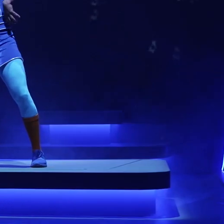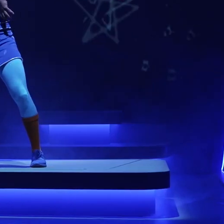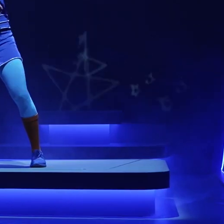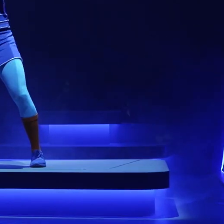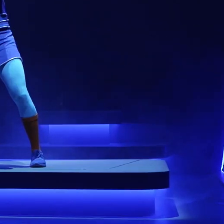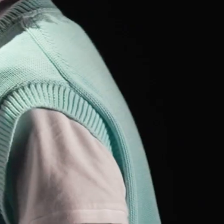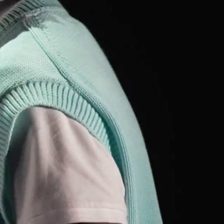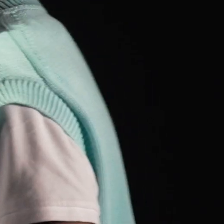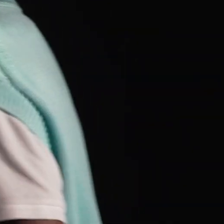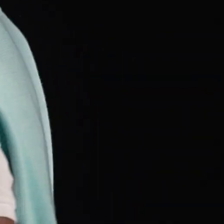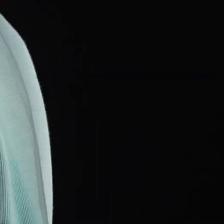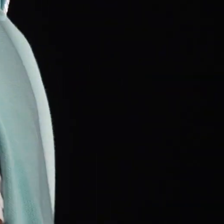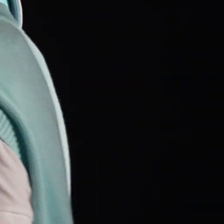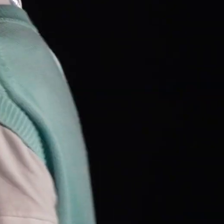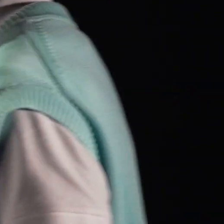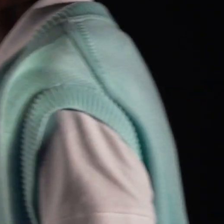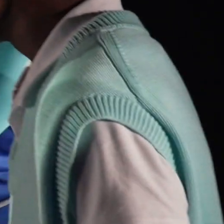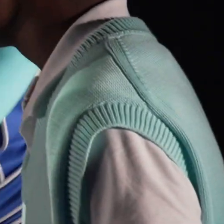see that.